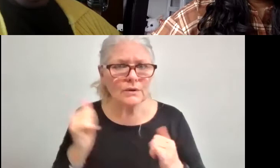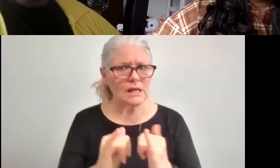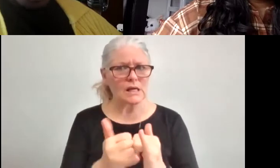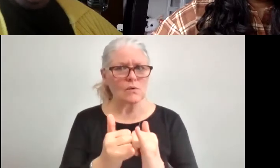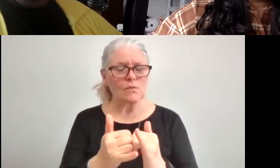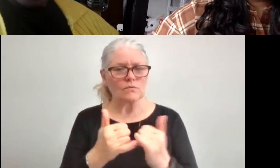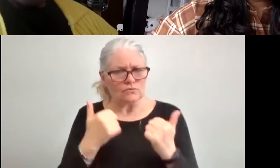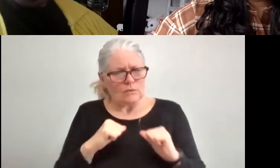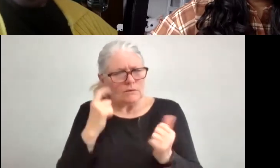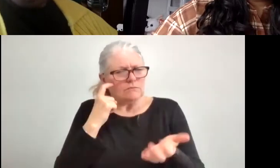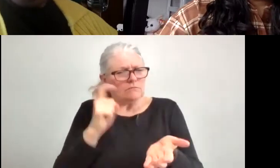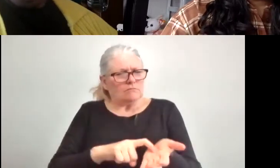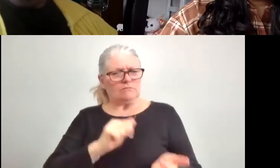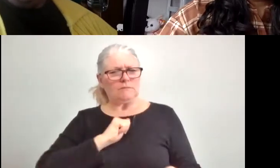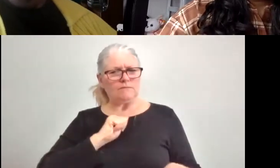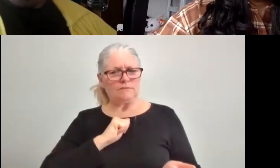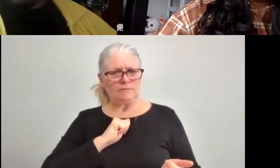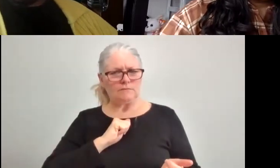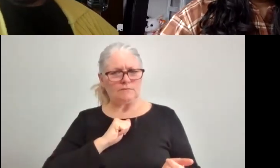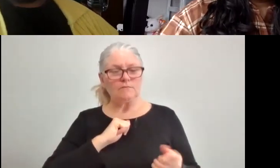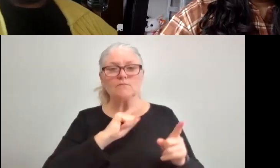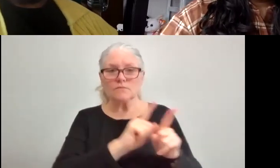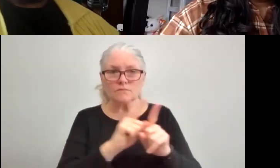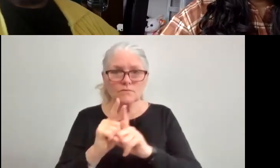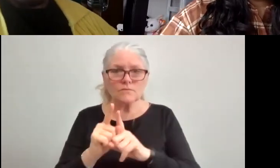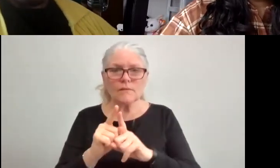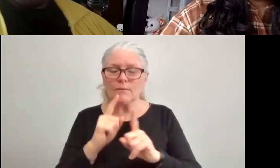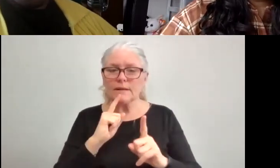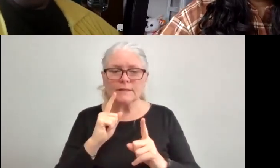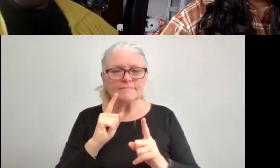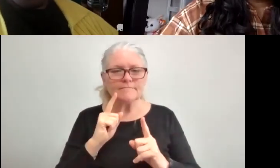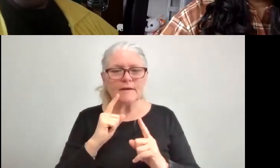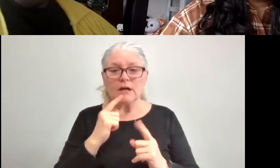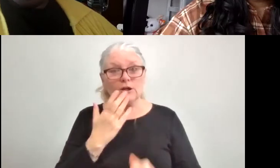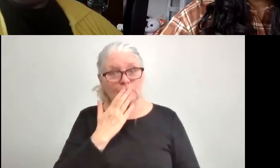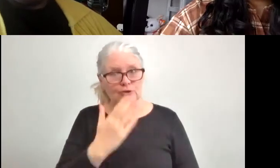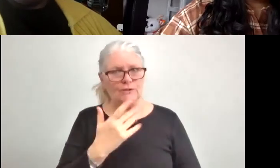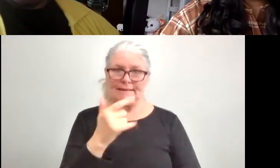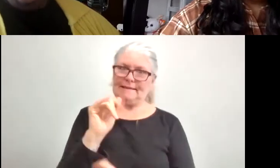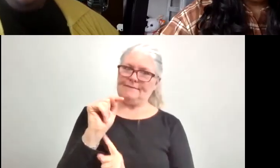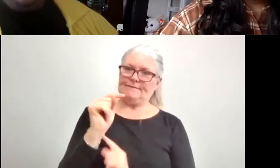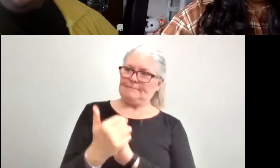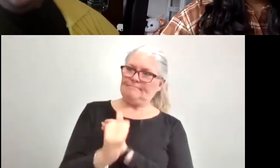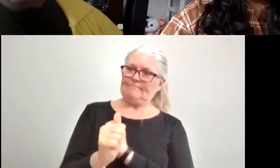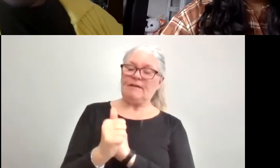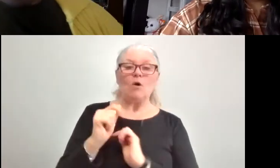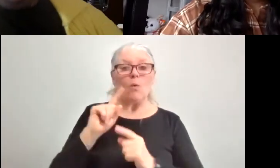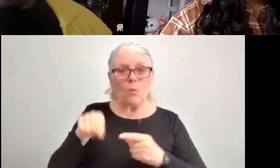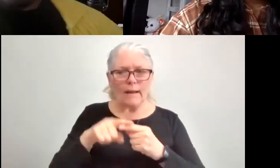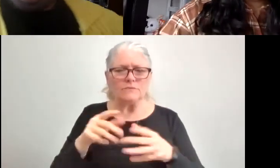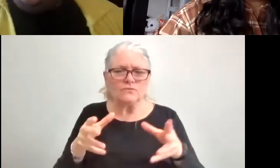additionally, I also have a very special gift of knowing when to shut the hell up. Like, I don't need to comment on